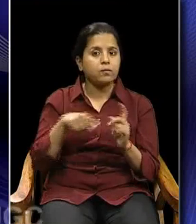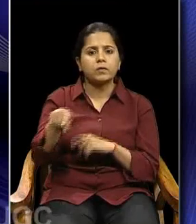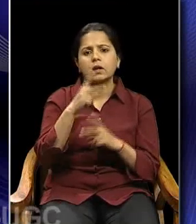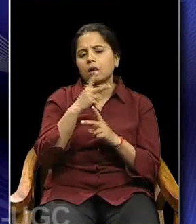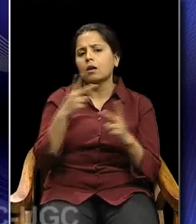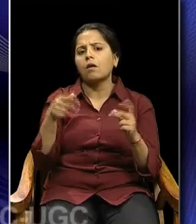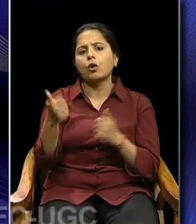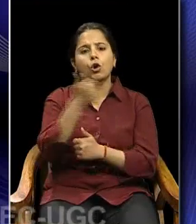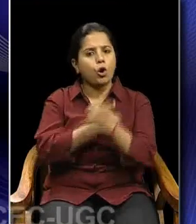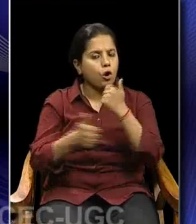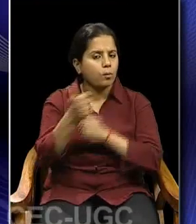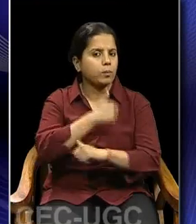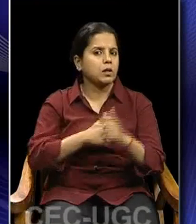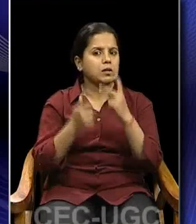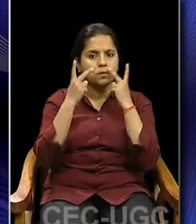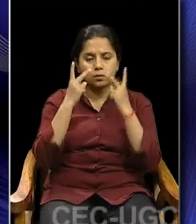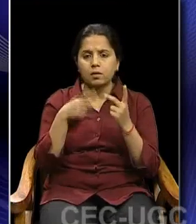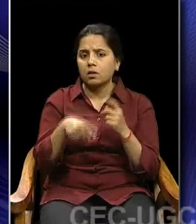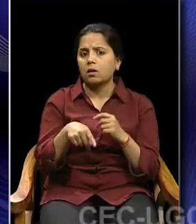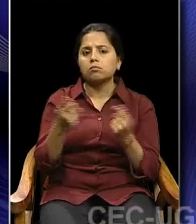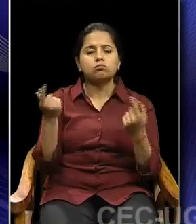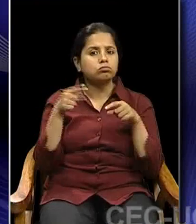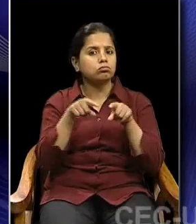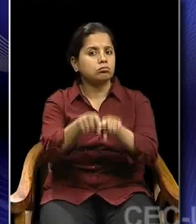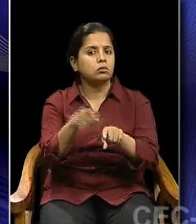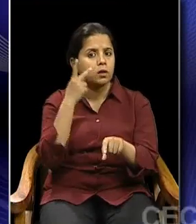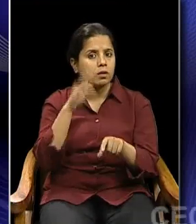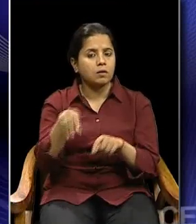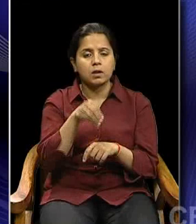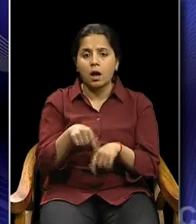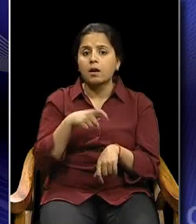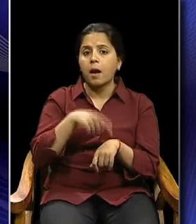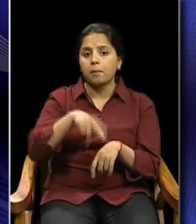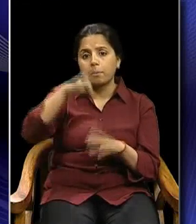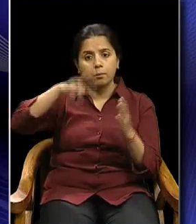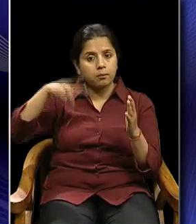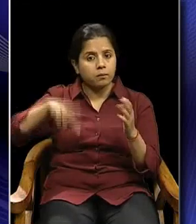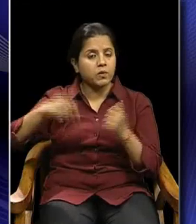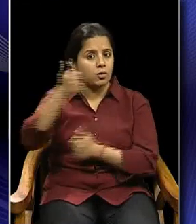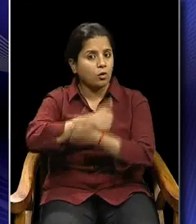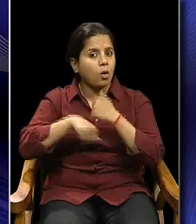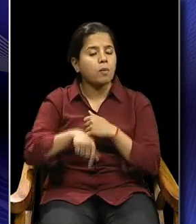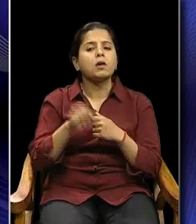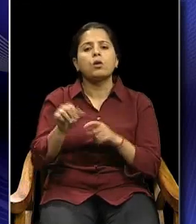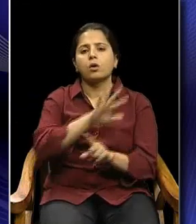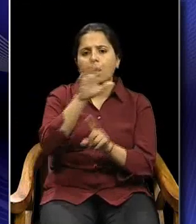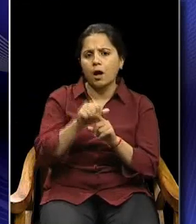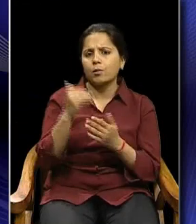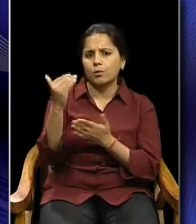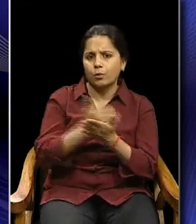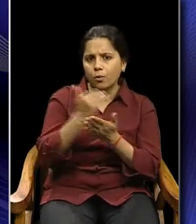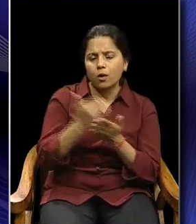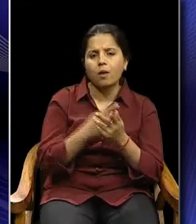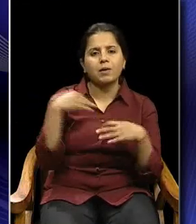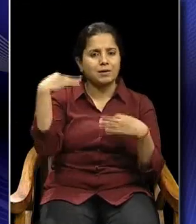kinds of competitions. And it is accompanied by the on-the-spot painting competition, cultural programs, sale of rare